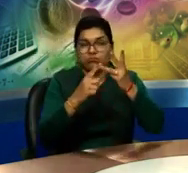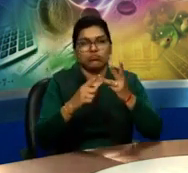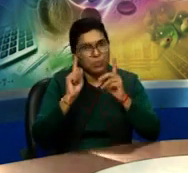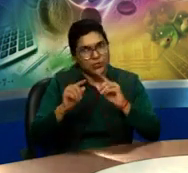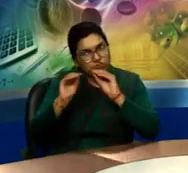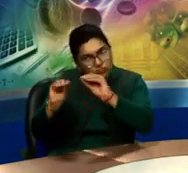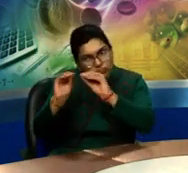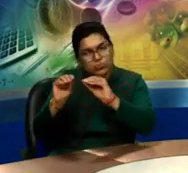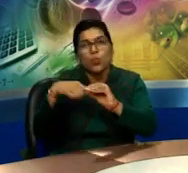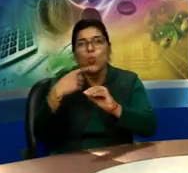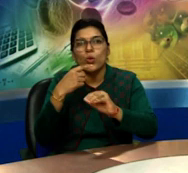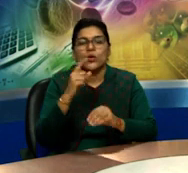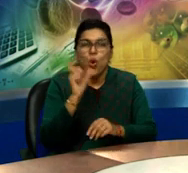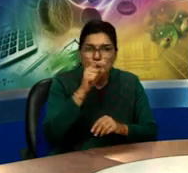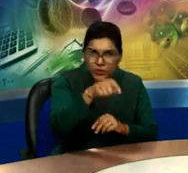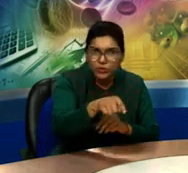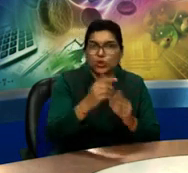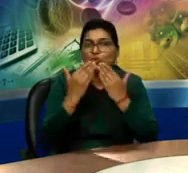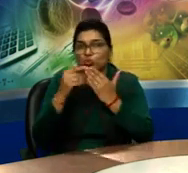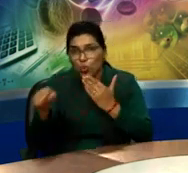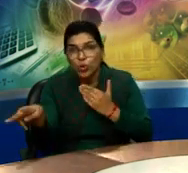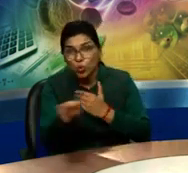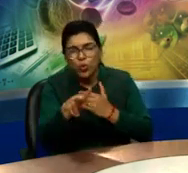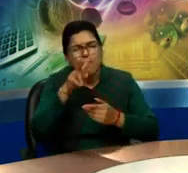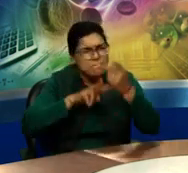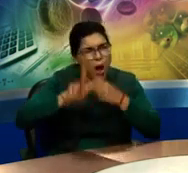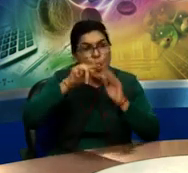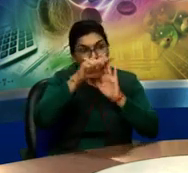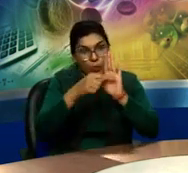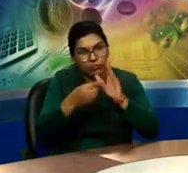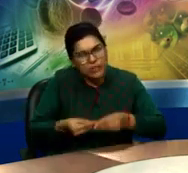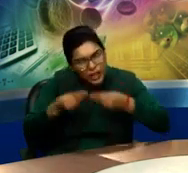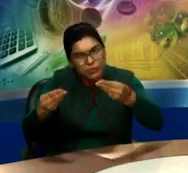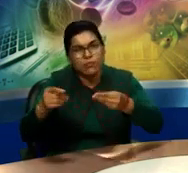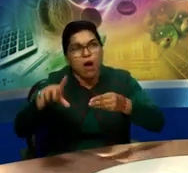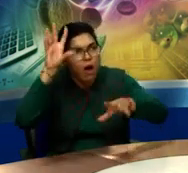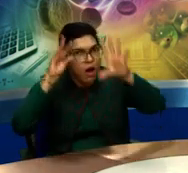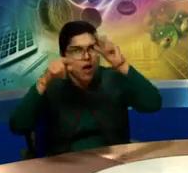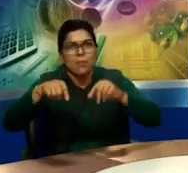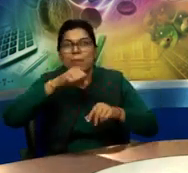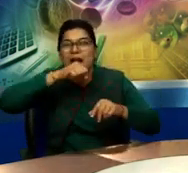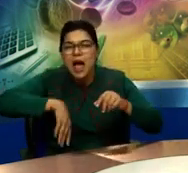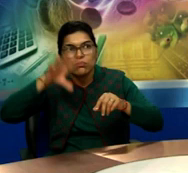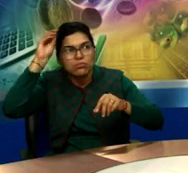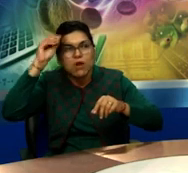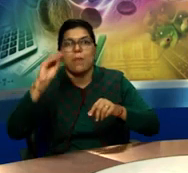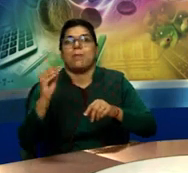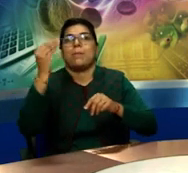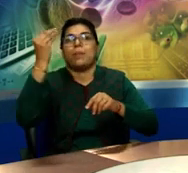The third is teaching of ethics and values in schools and colleges. So these are 3 important points we